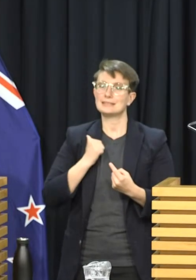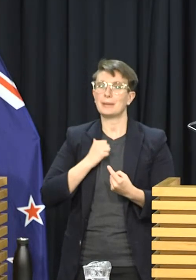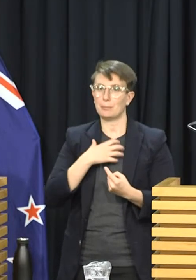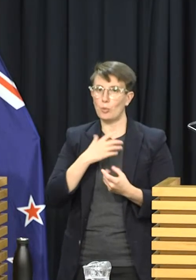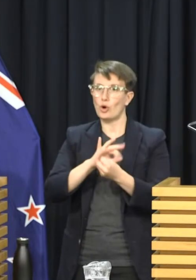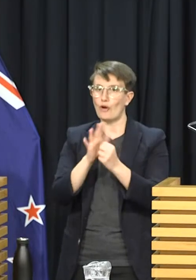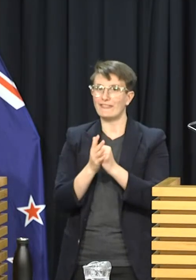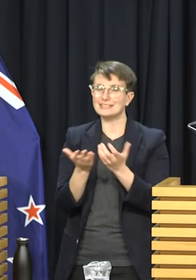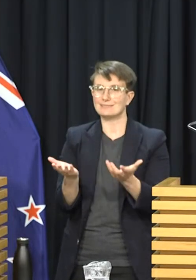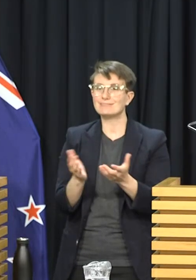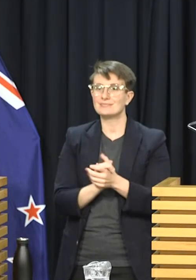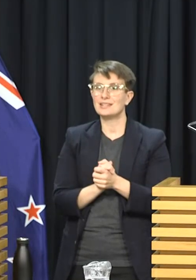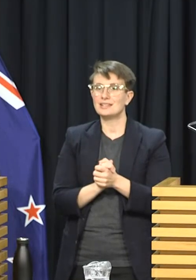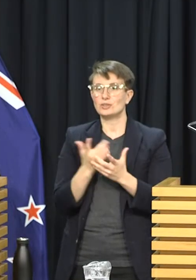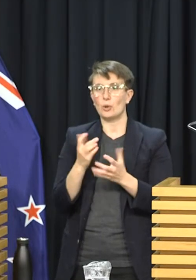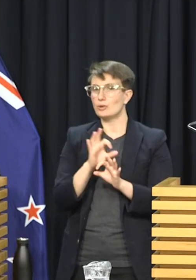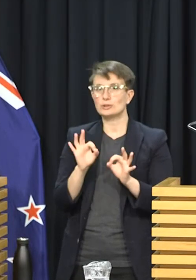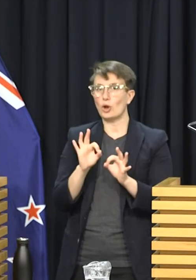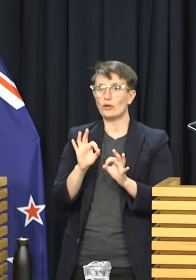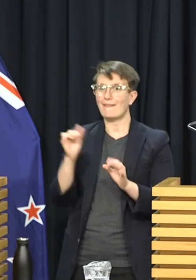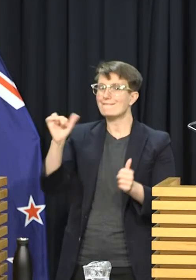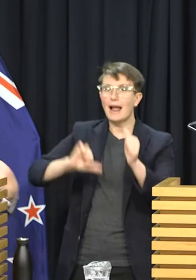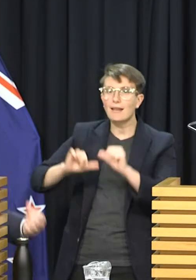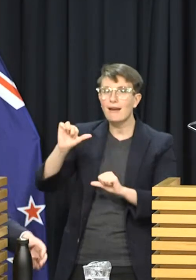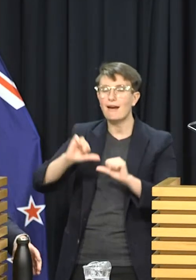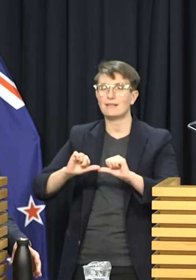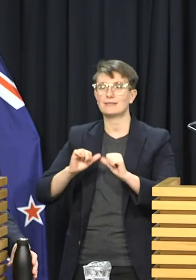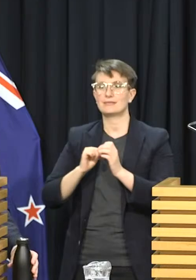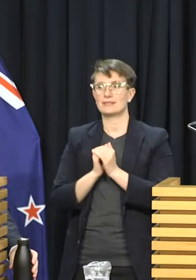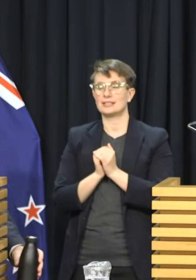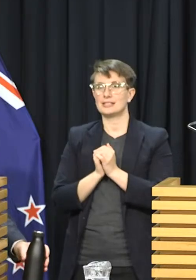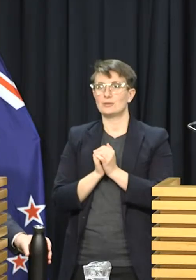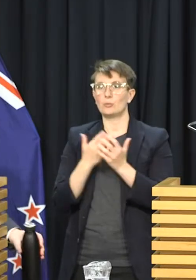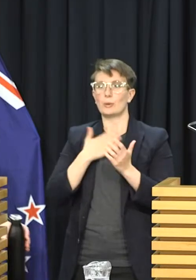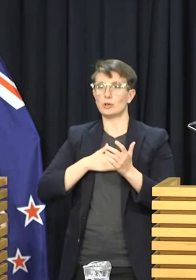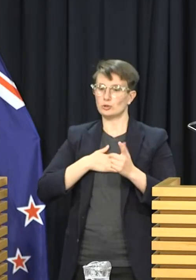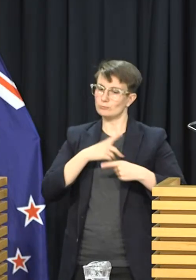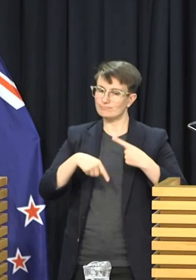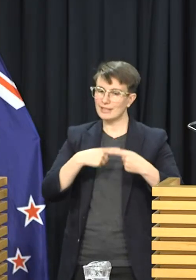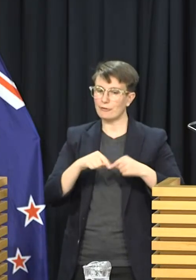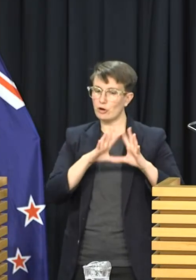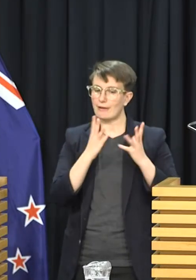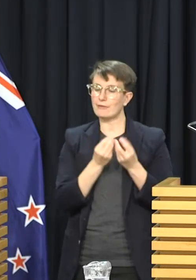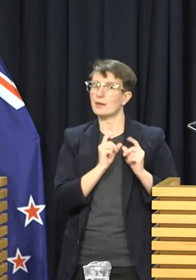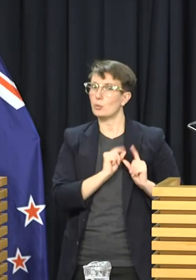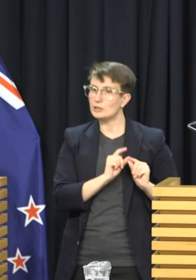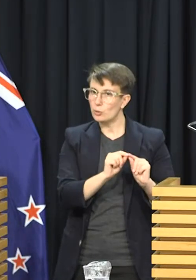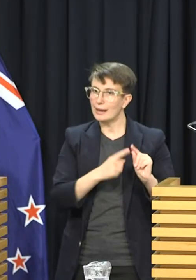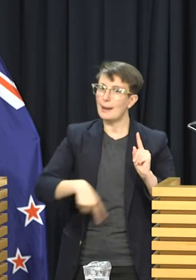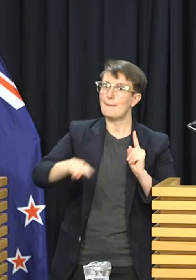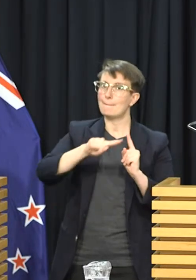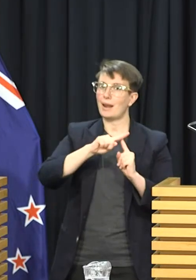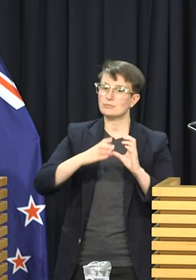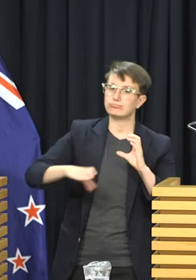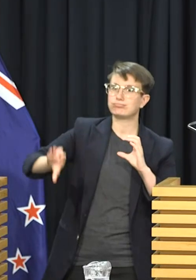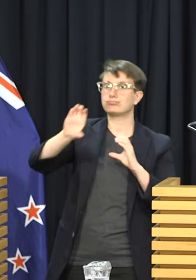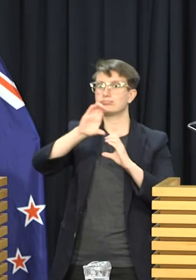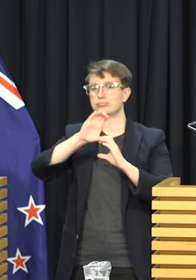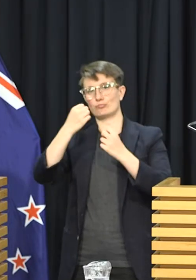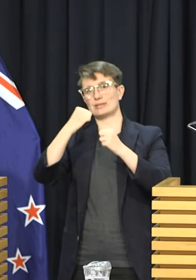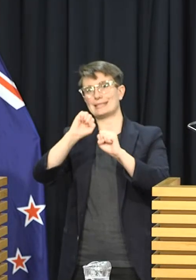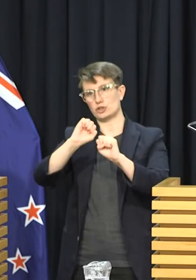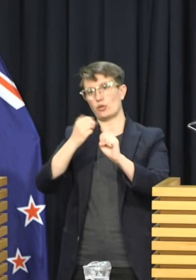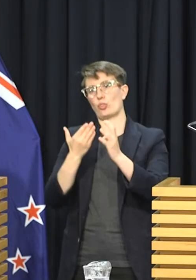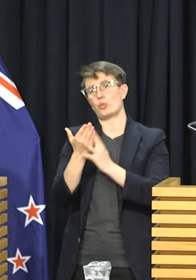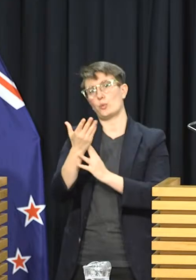thing is, to reiterate, we're maintaining everything we had previously, but we're also adding this additional layer of protection in for our border